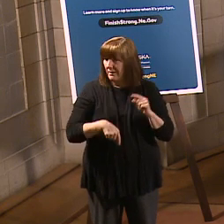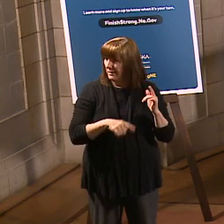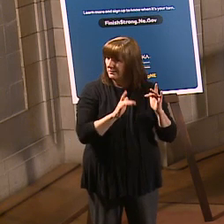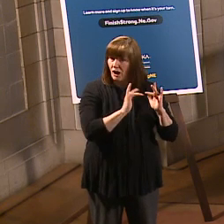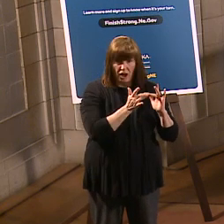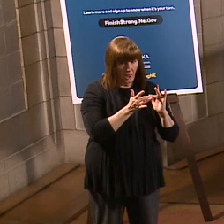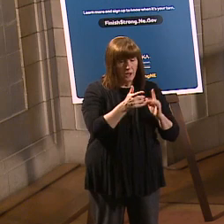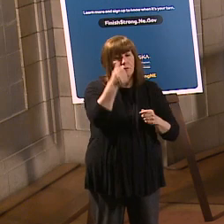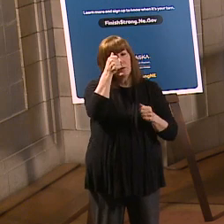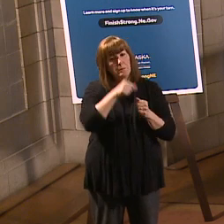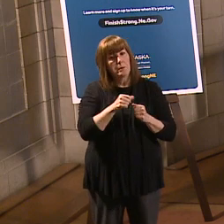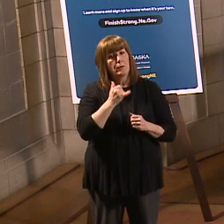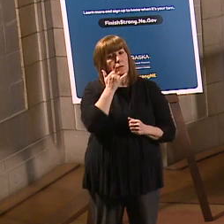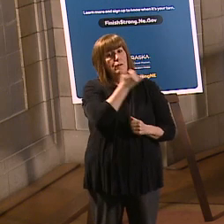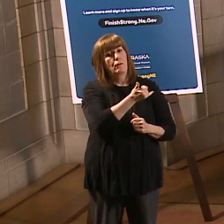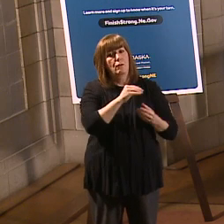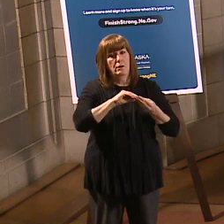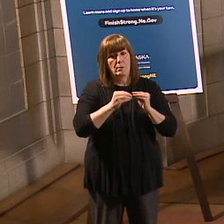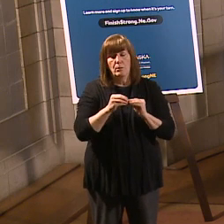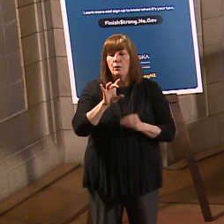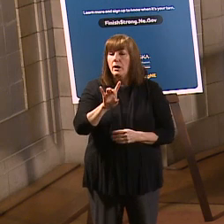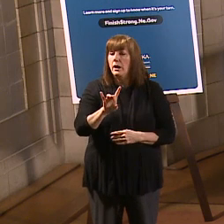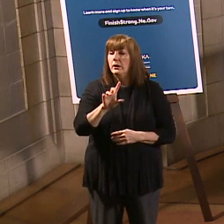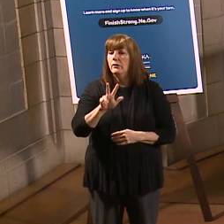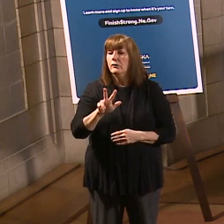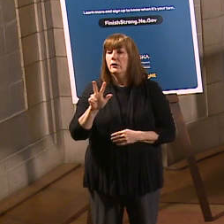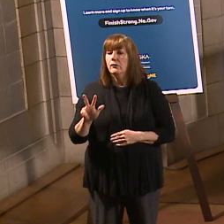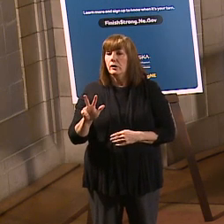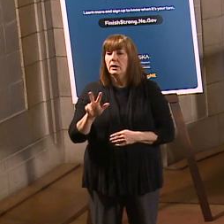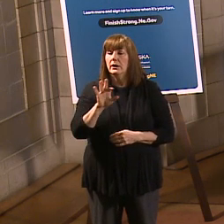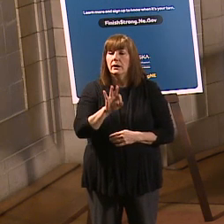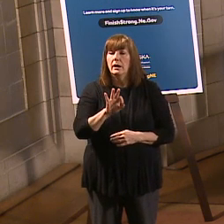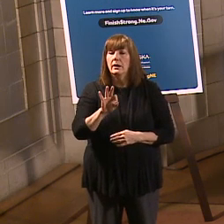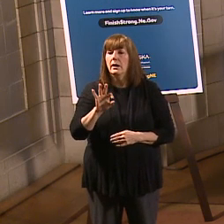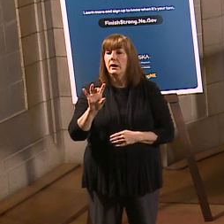online, remember our call center, which is